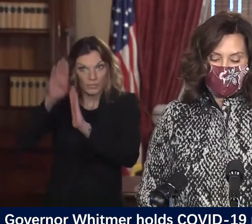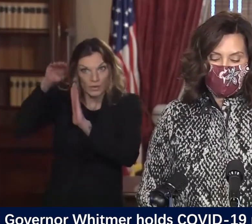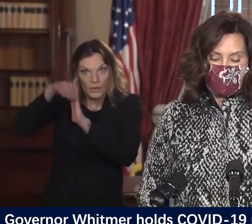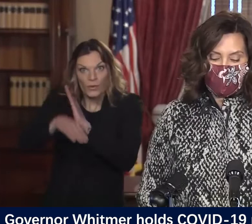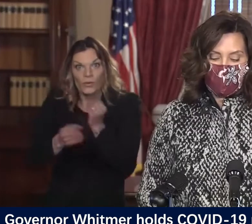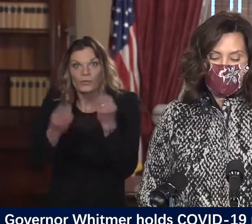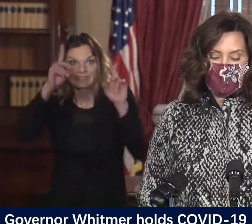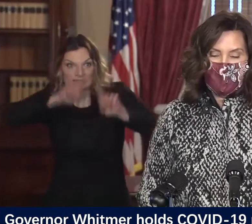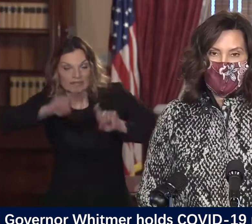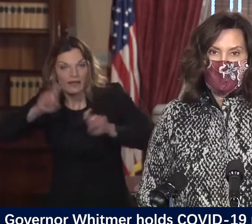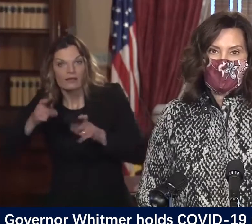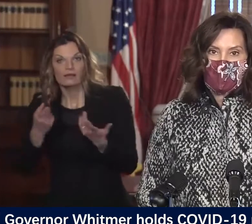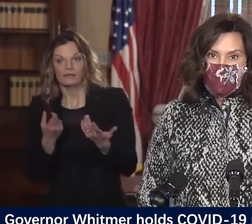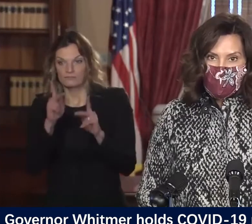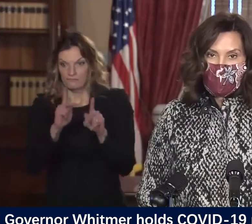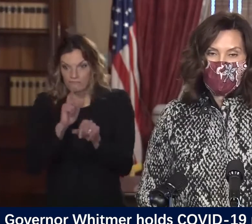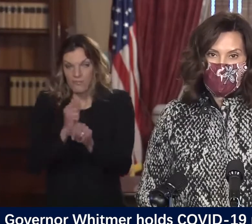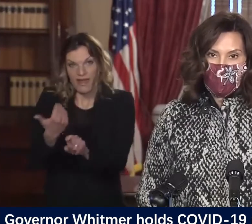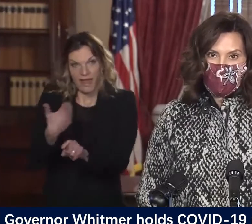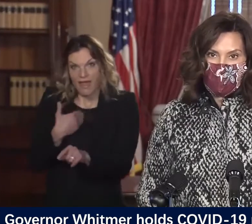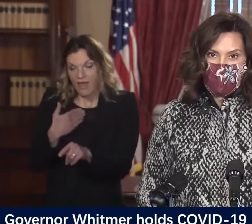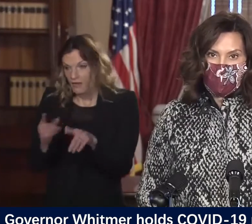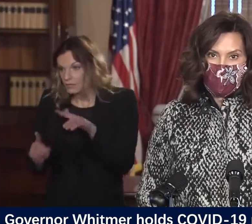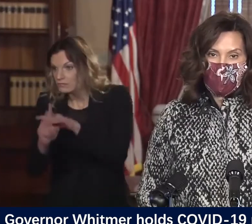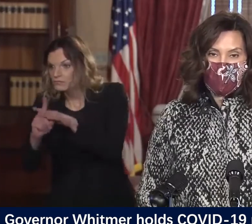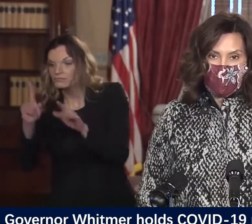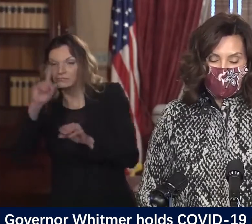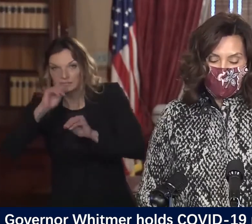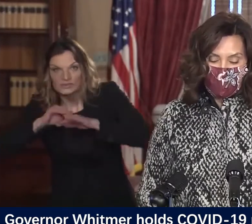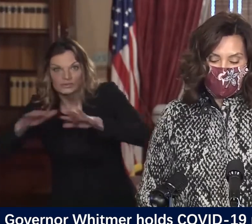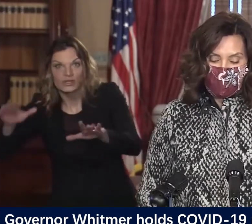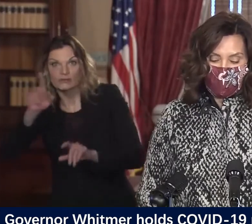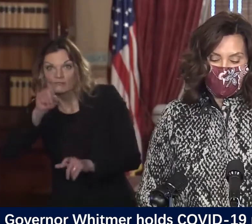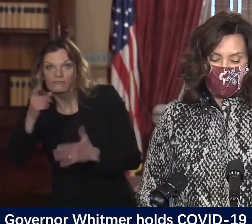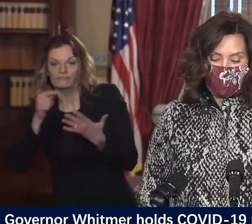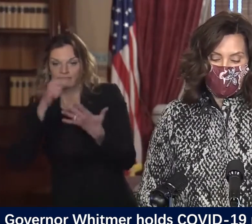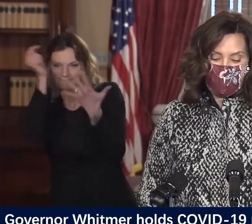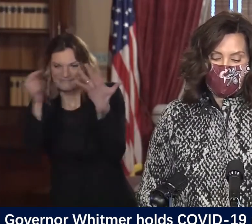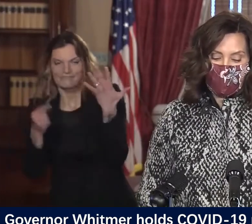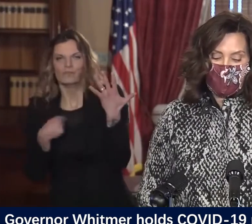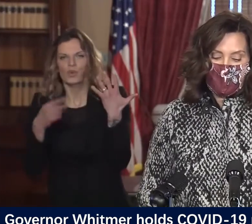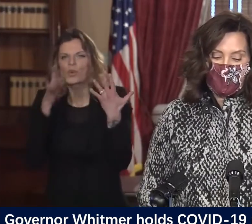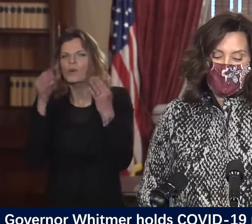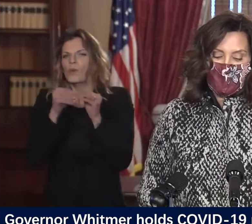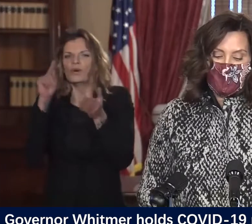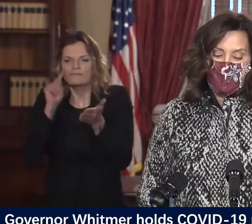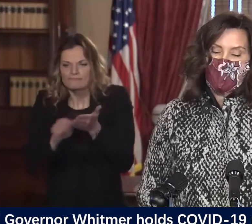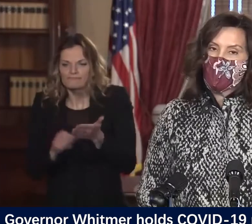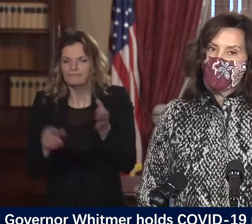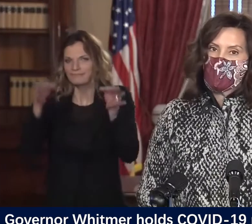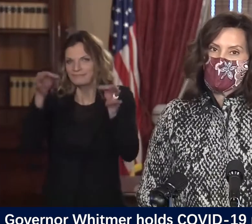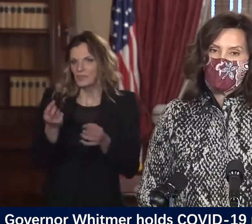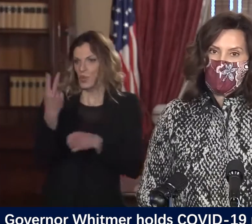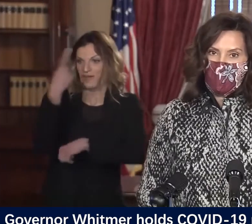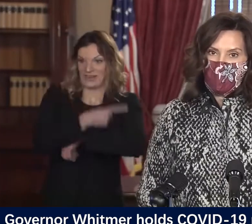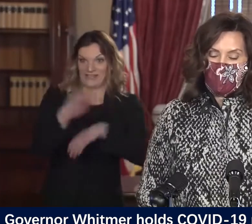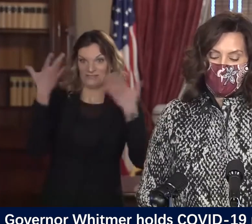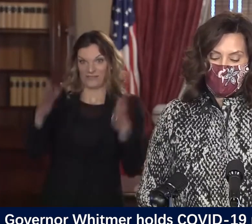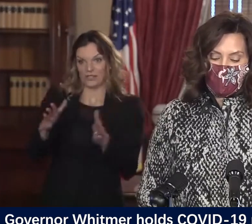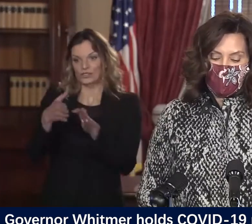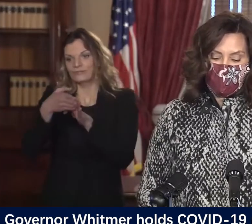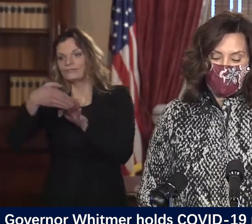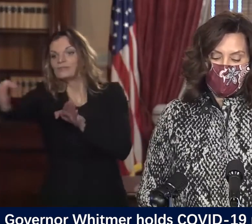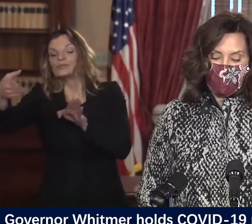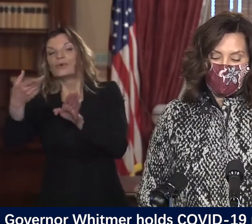test rates. Dr. J will go into that with a little more detail in a moment. We won't lift all of